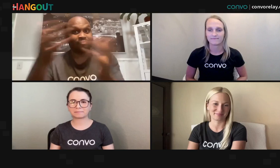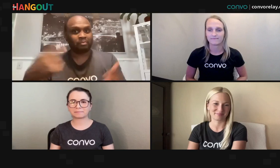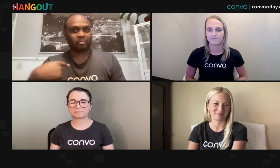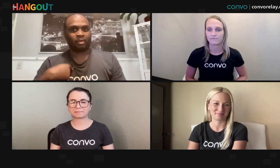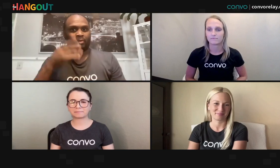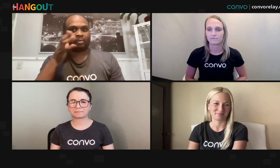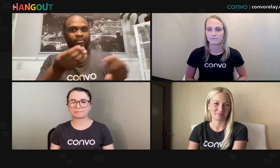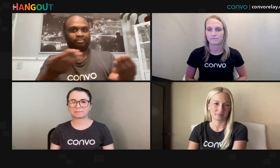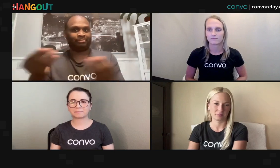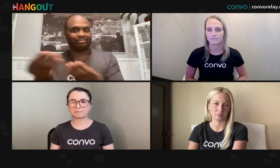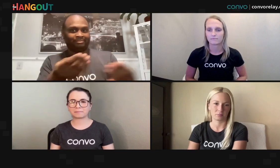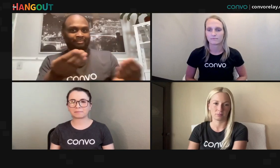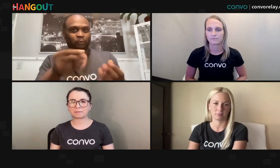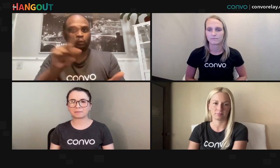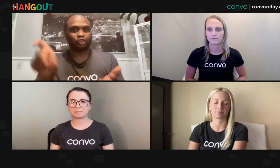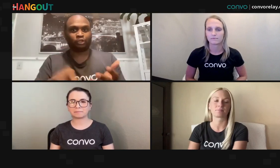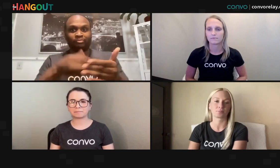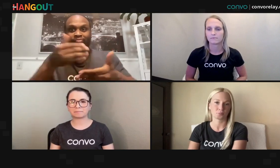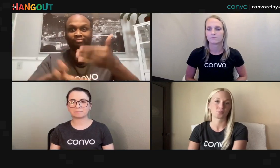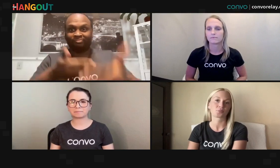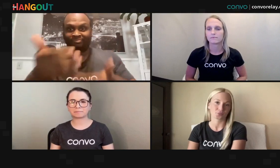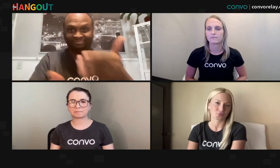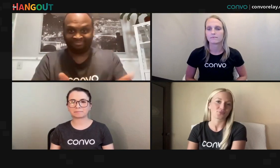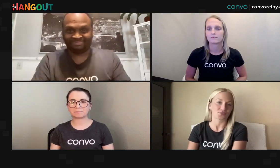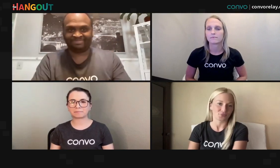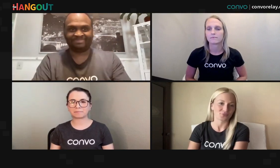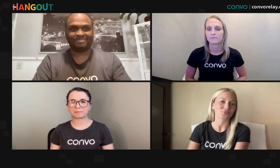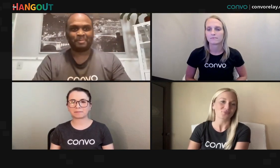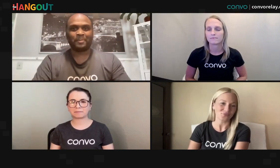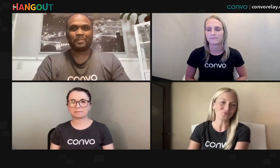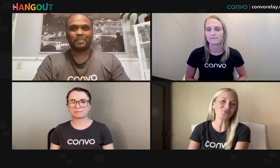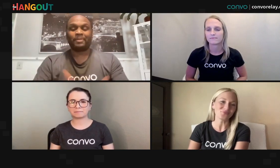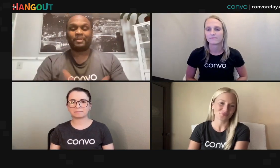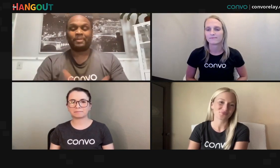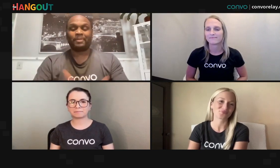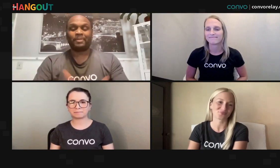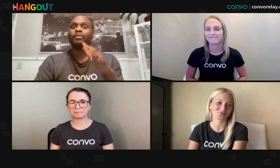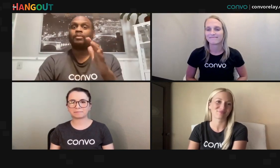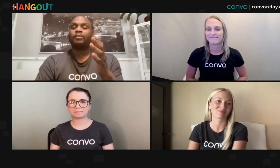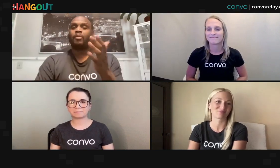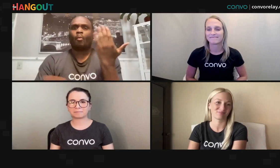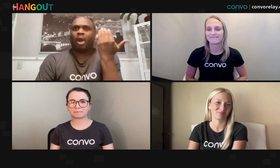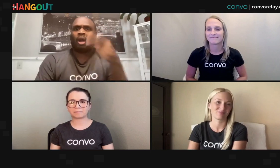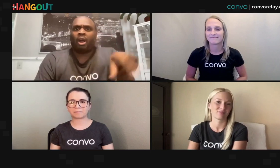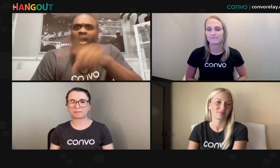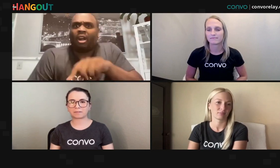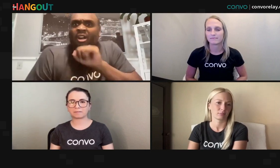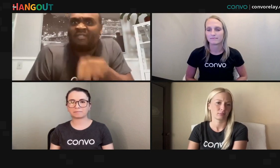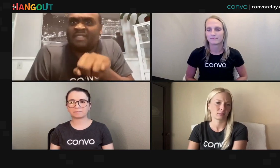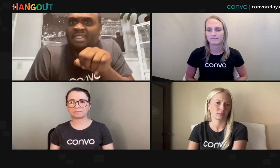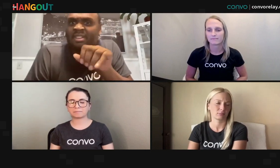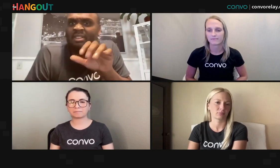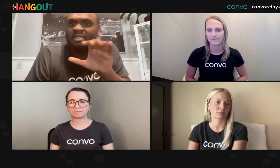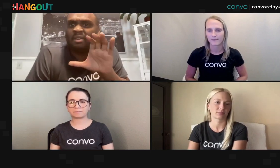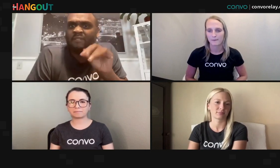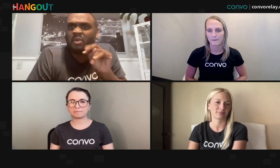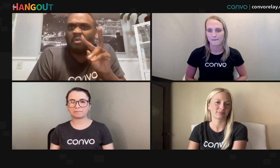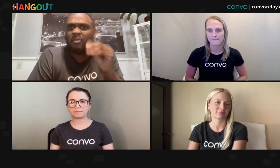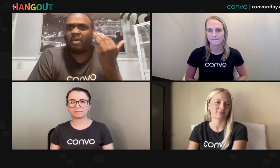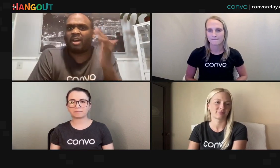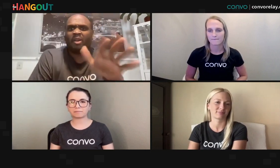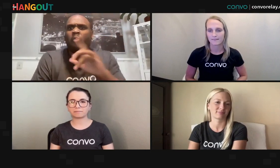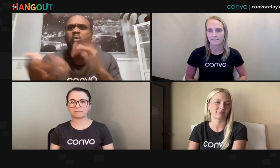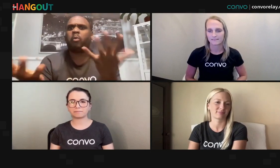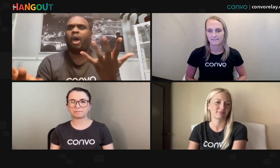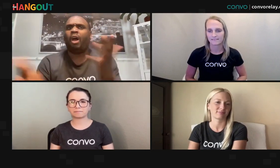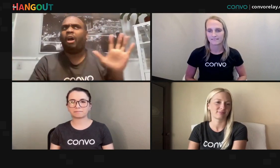region. And just to let you know, I'm going to be moderating and facilitating the questions throughout this. So why